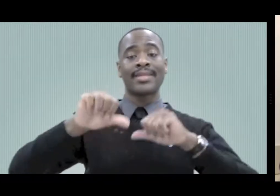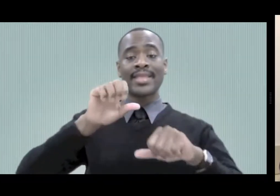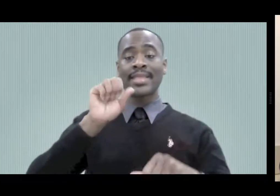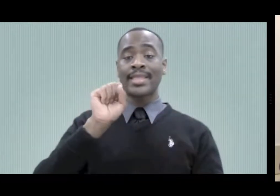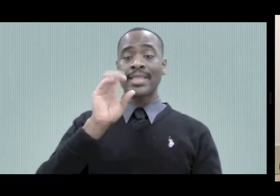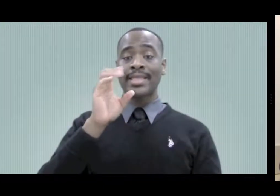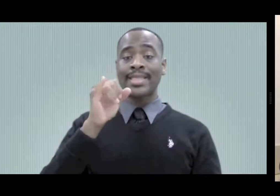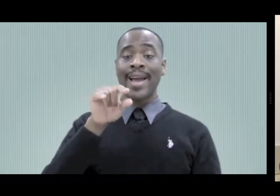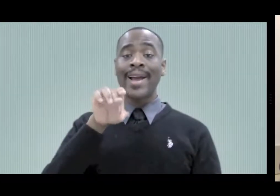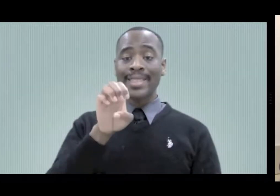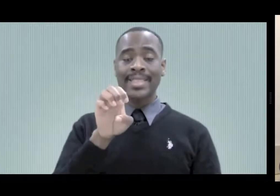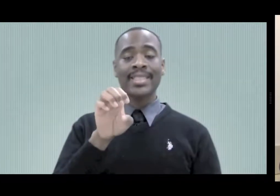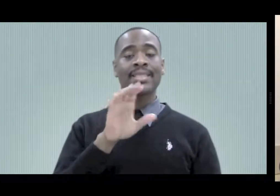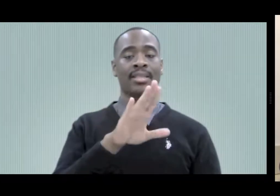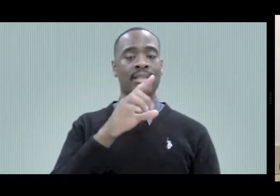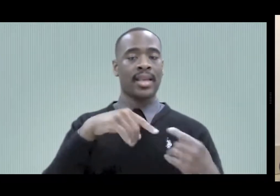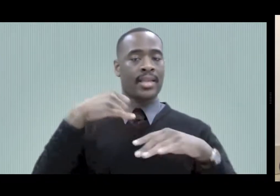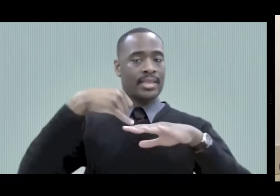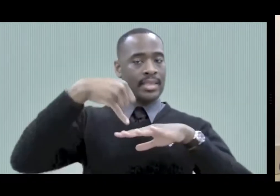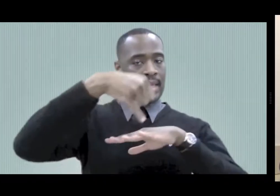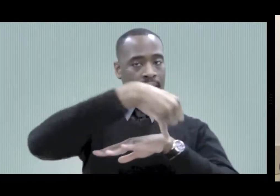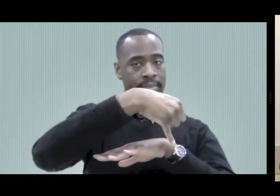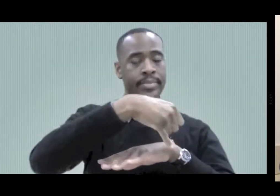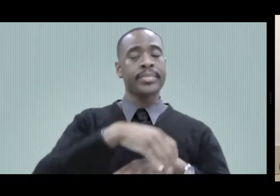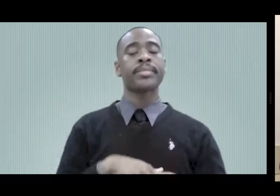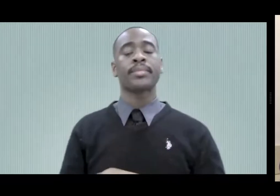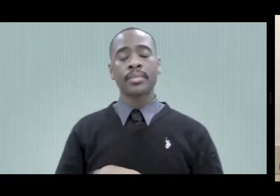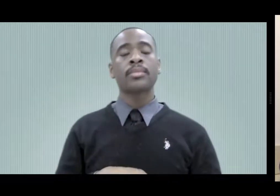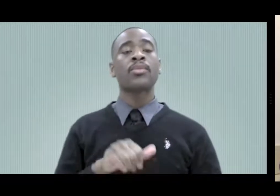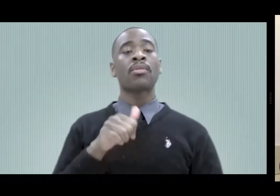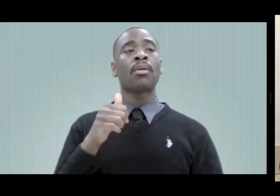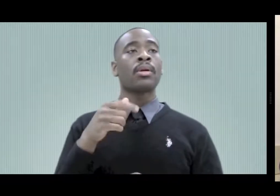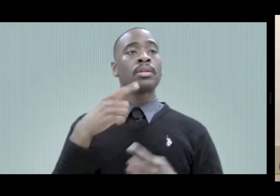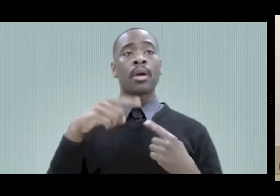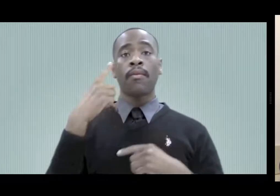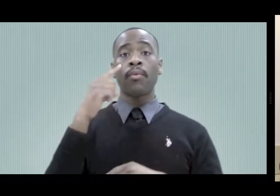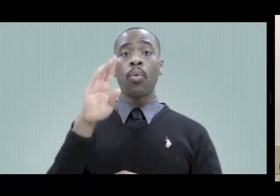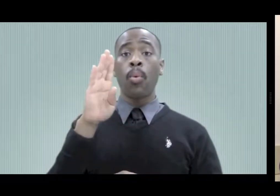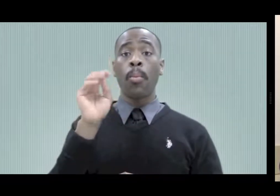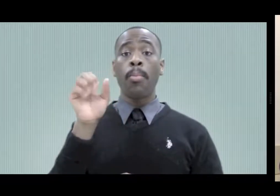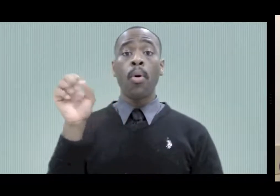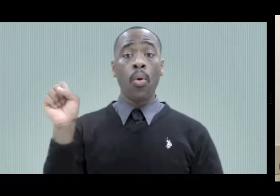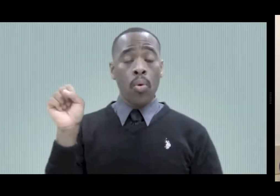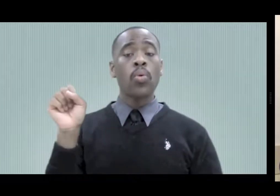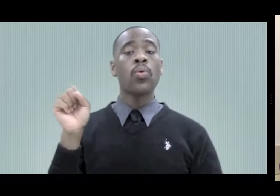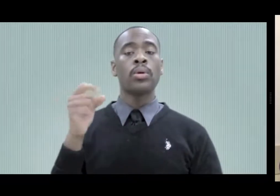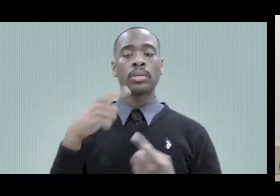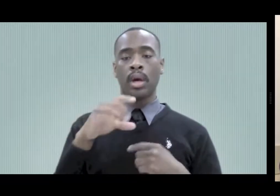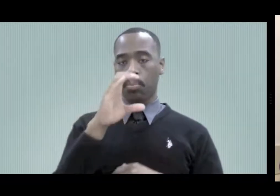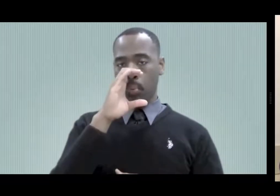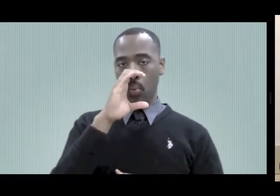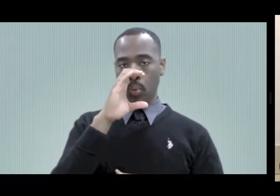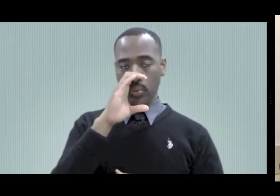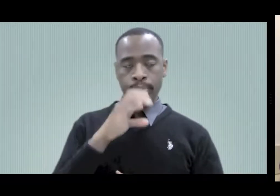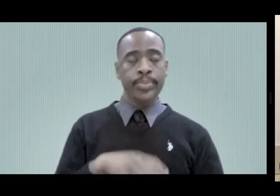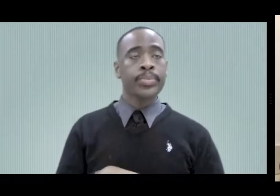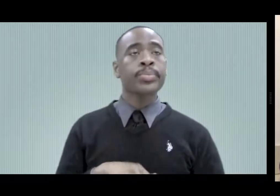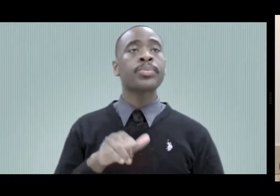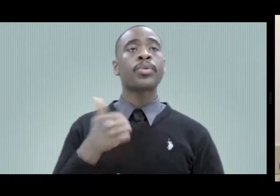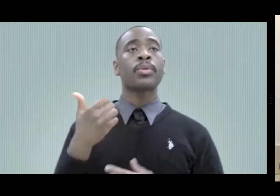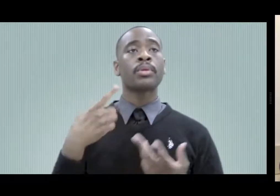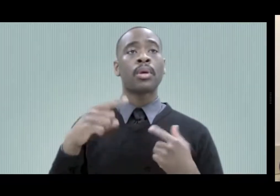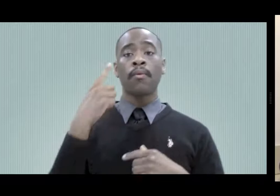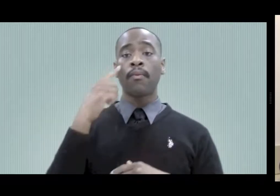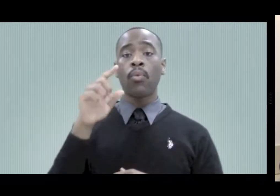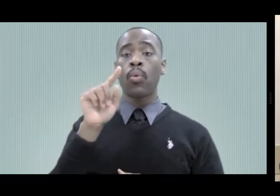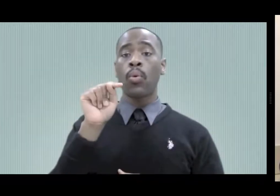for different old signs that they tend to use. We noticed that the sign for science, they use